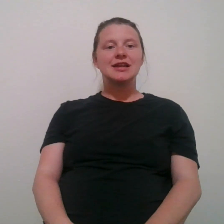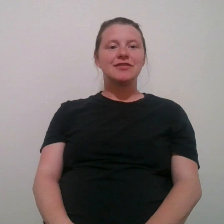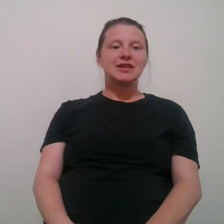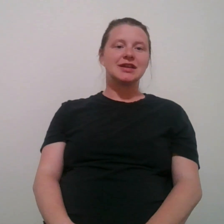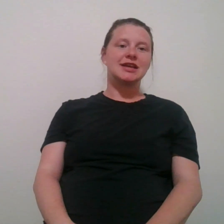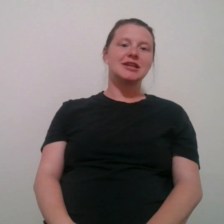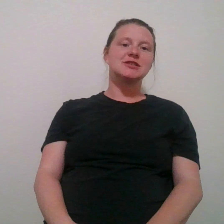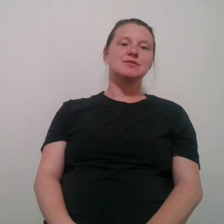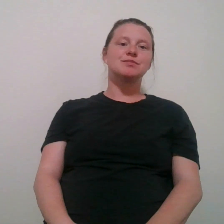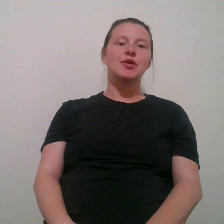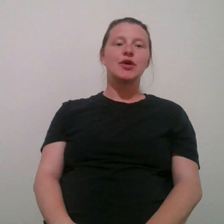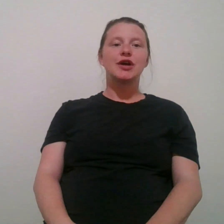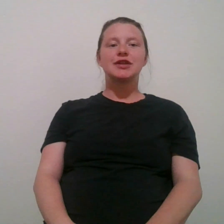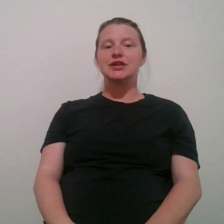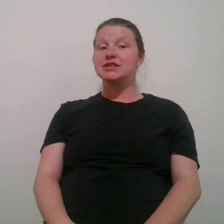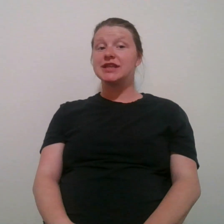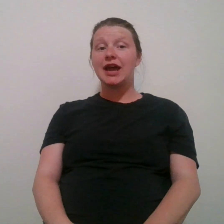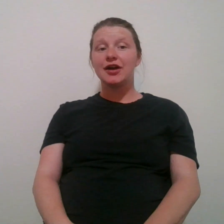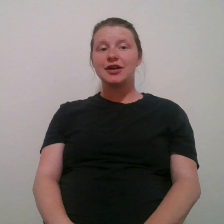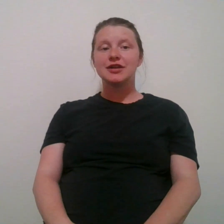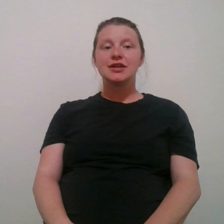the kid is bored, they're scared.